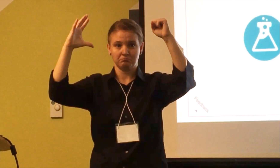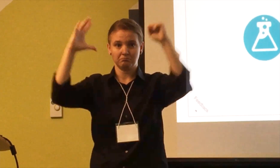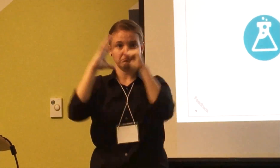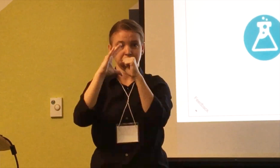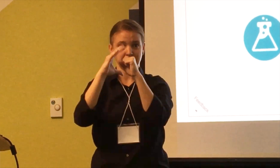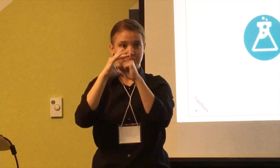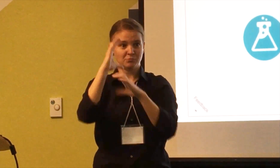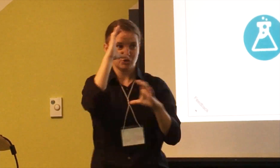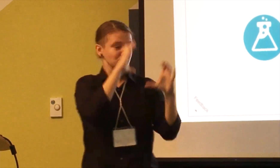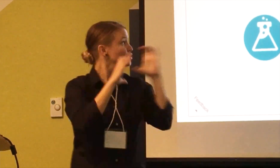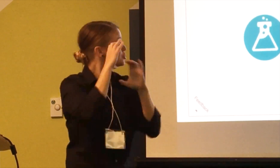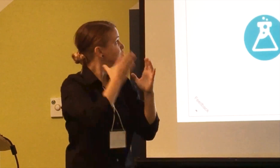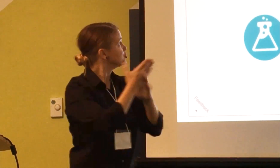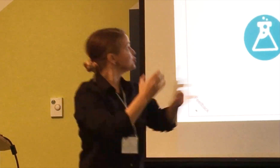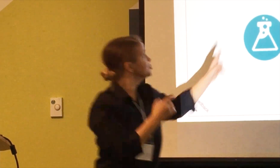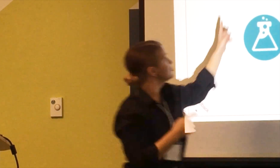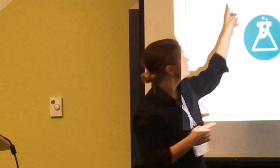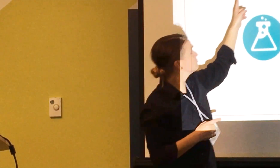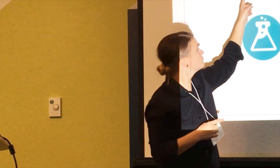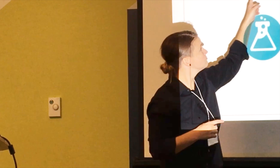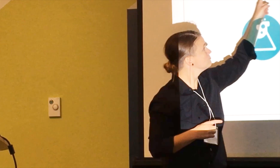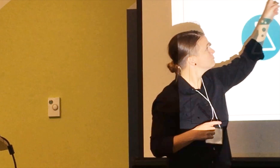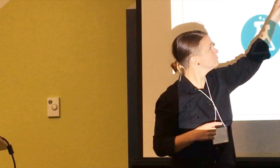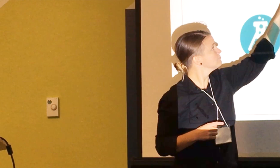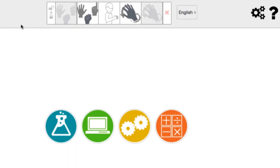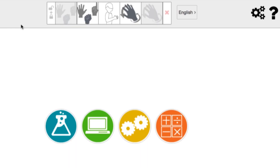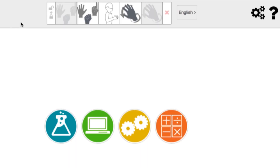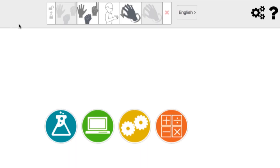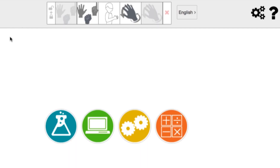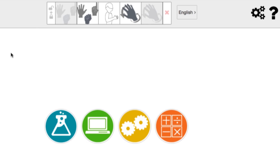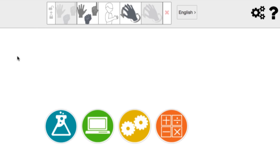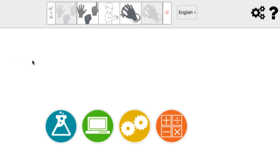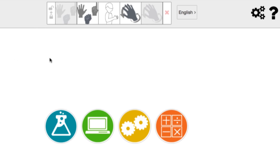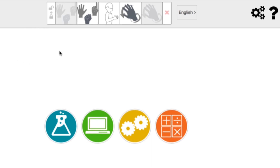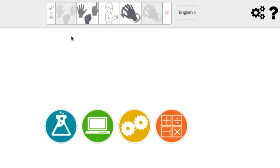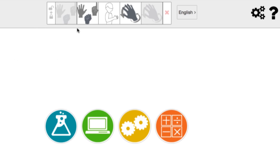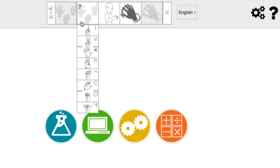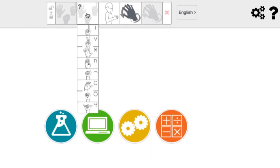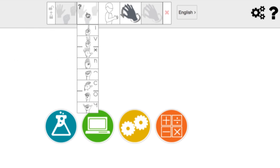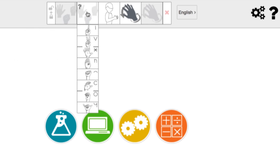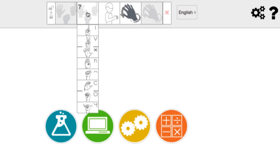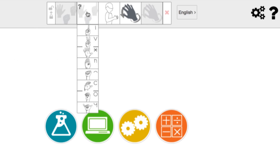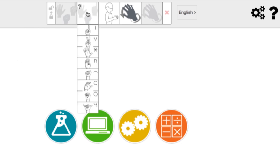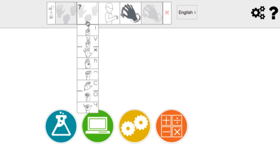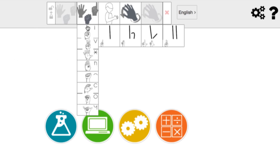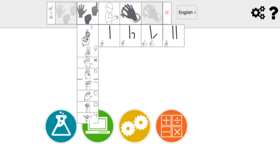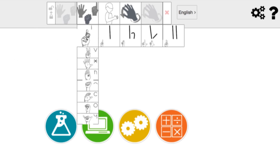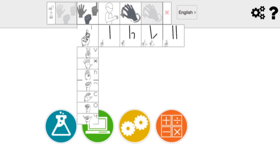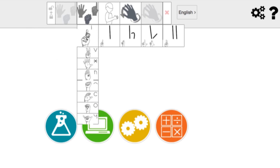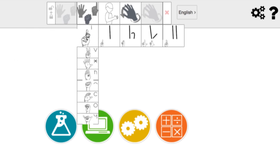there are two hand shapes in the sign. And I can use this interface to select the hand shapes of the sign.